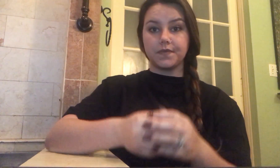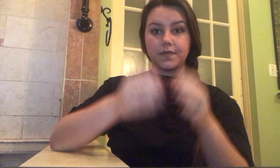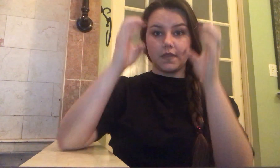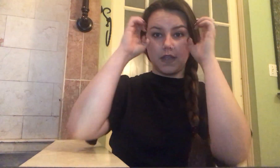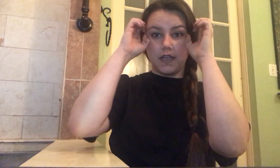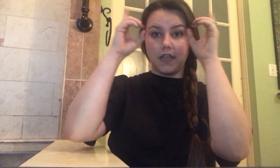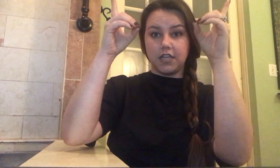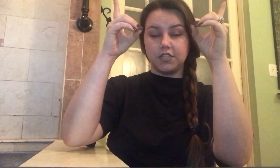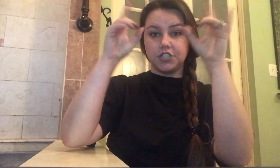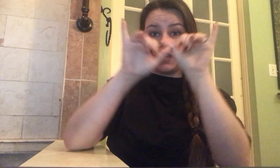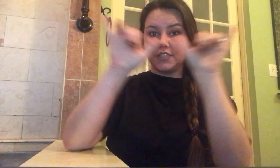There was no clean water.